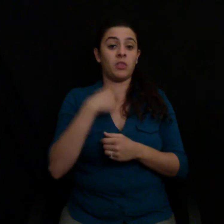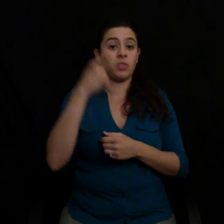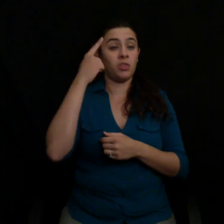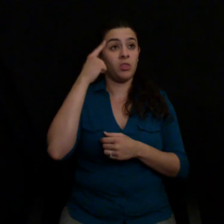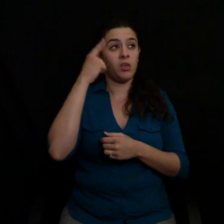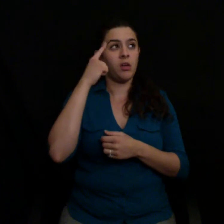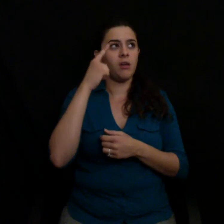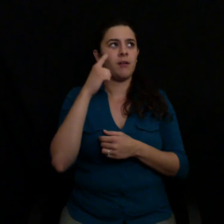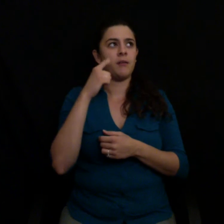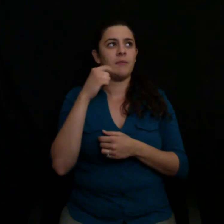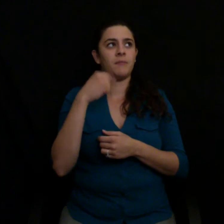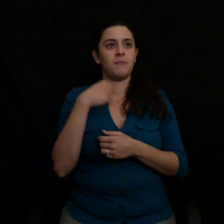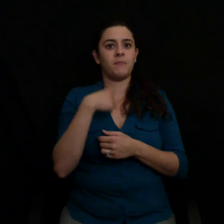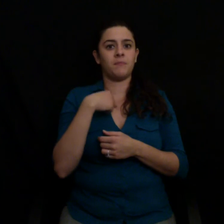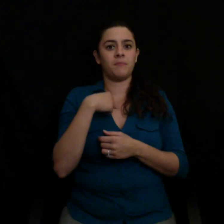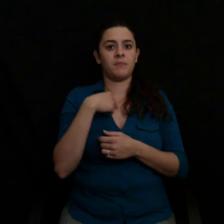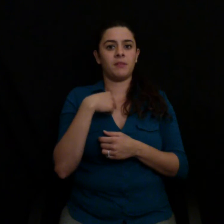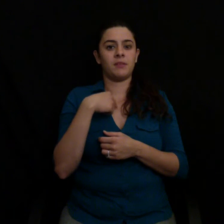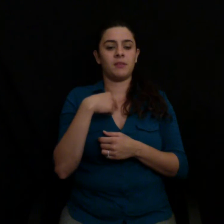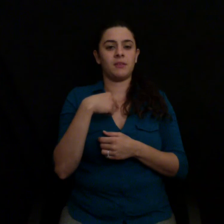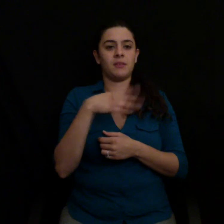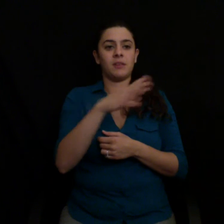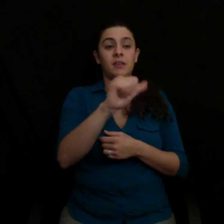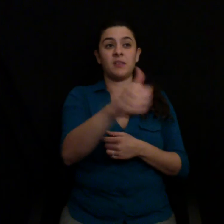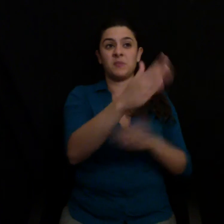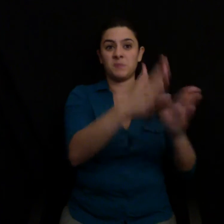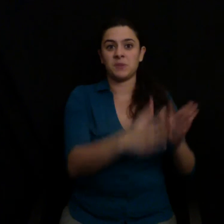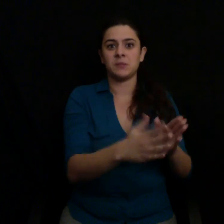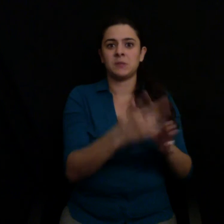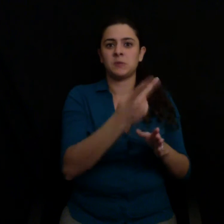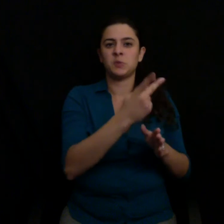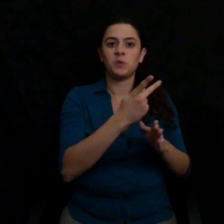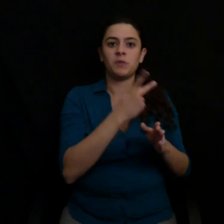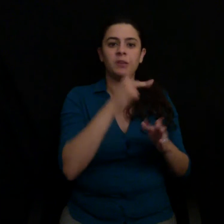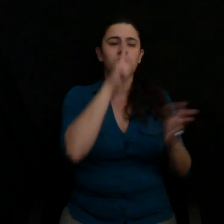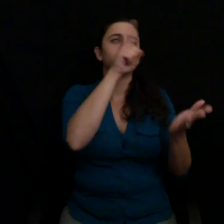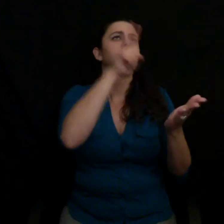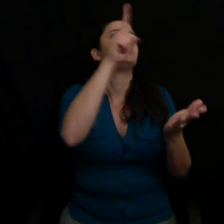off to go get hitched or something. But obviously that was not the case.